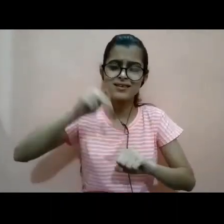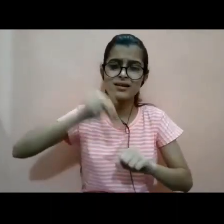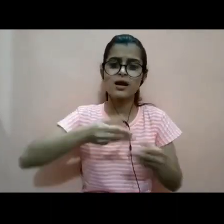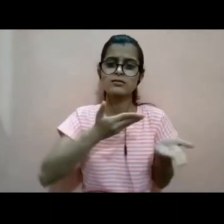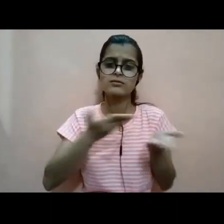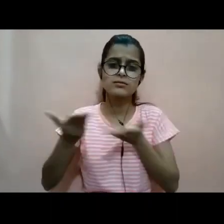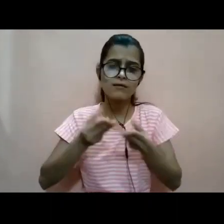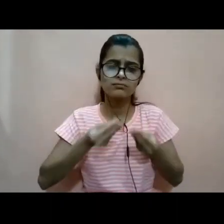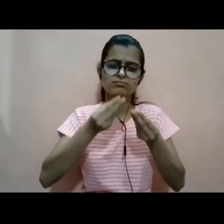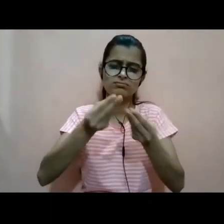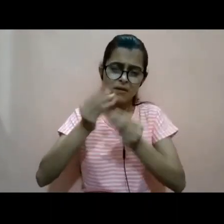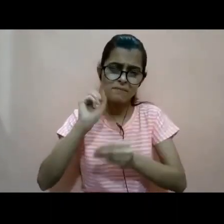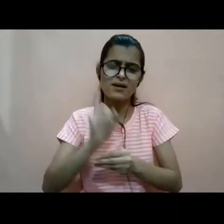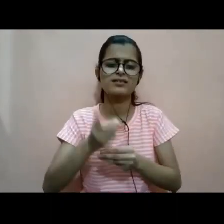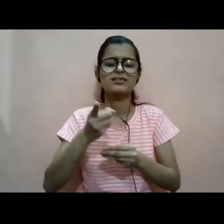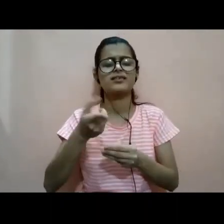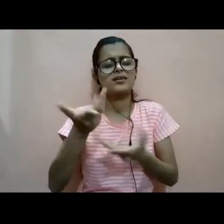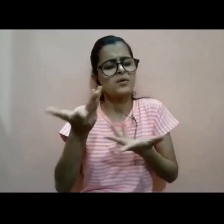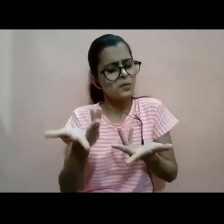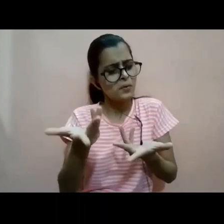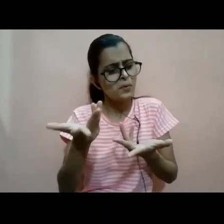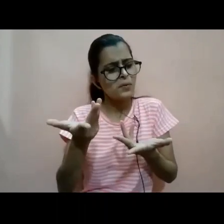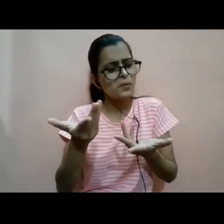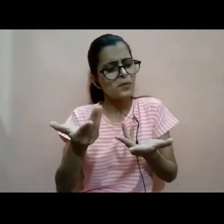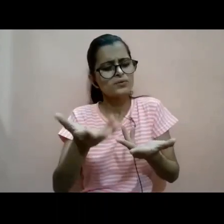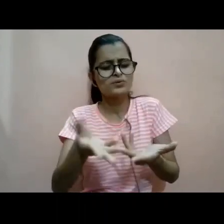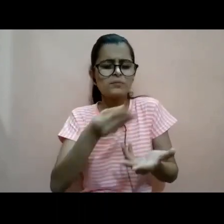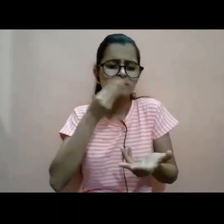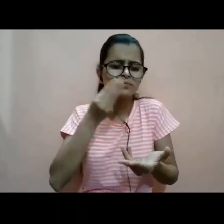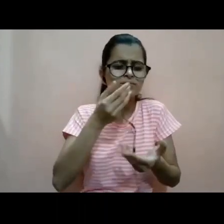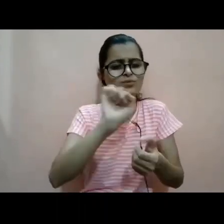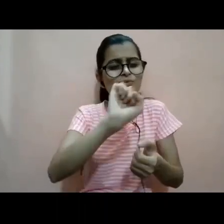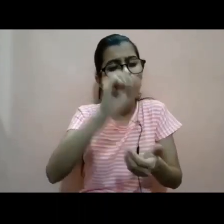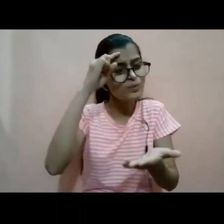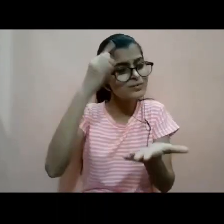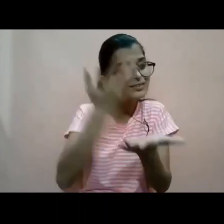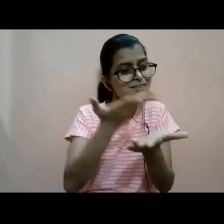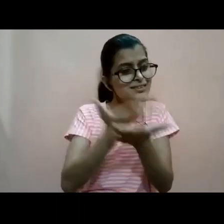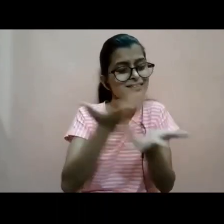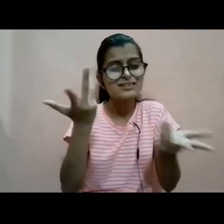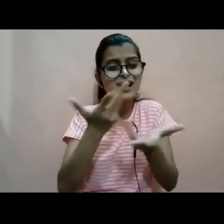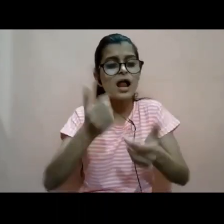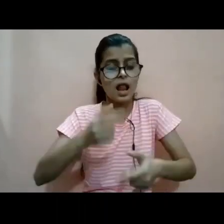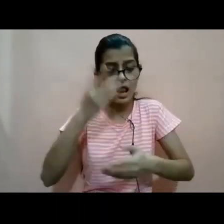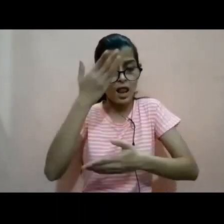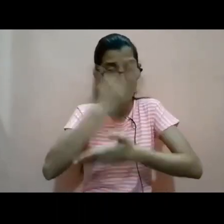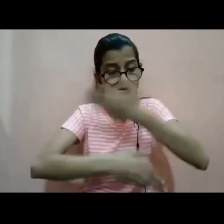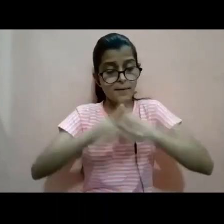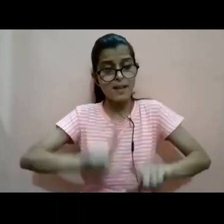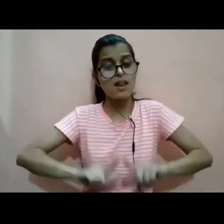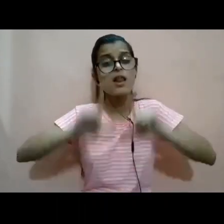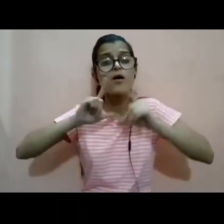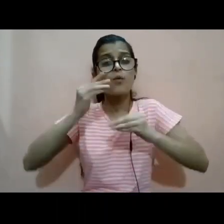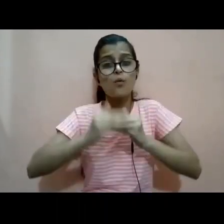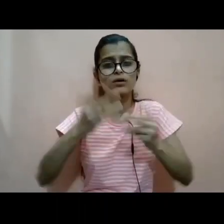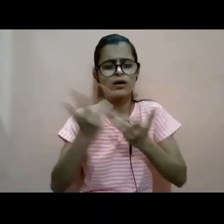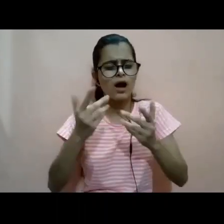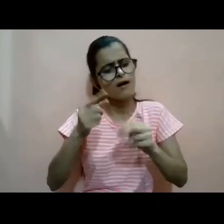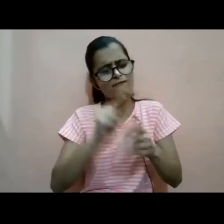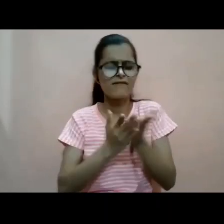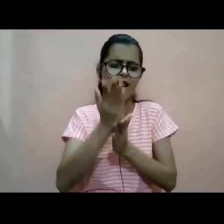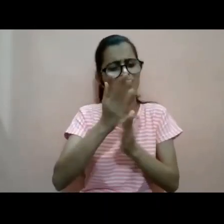do you make out of these nuances of life of disabled? Like at one level, we are close, we